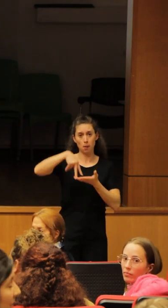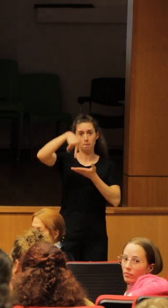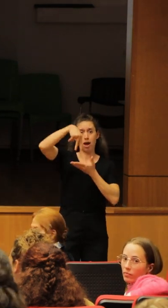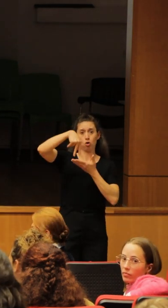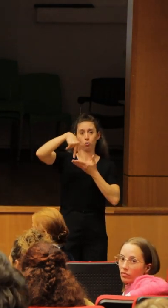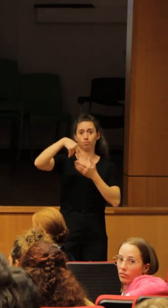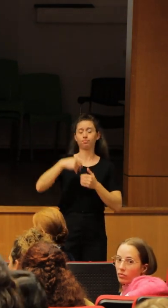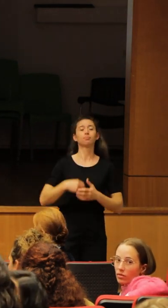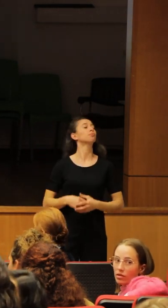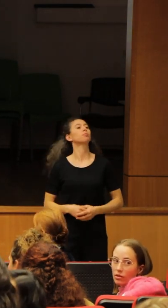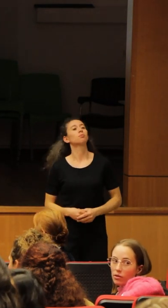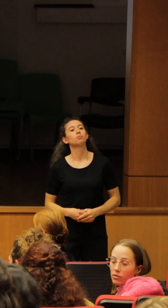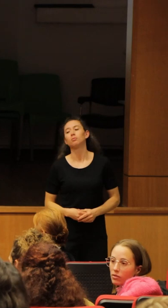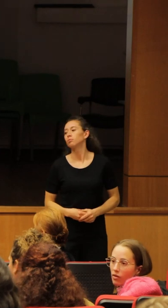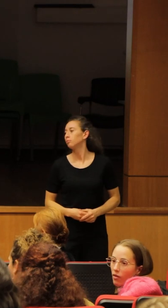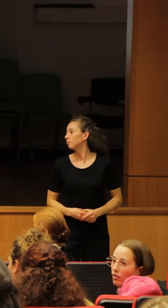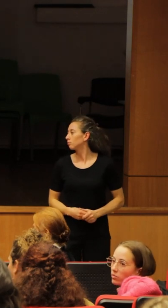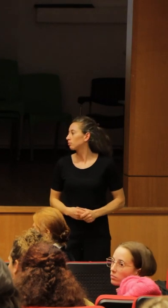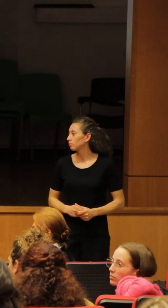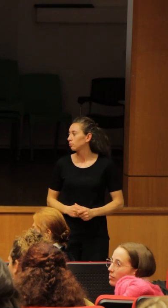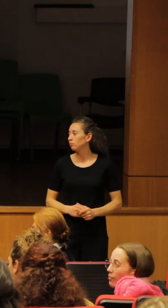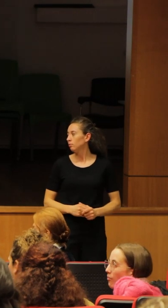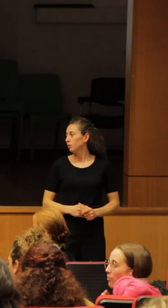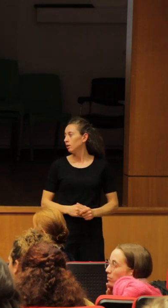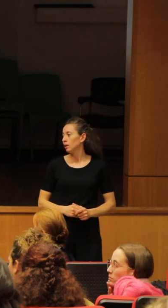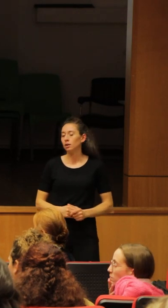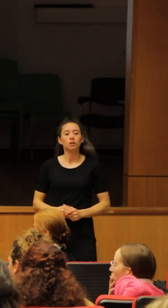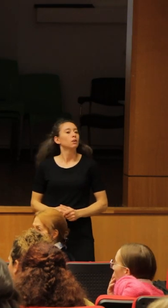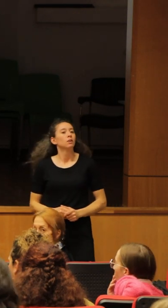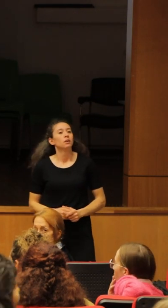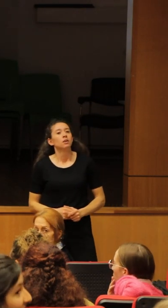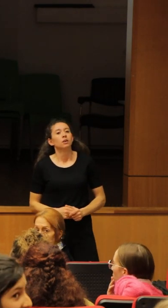Based on what I heard, which is very enriching.